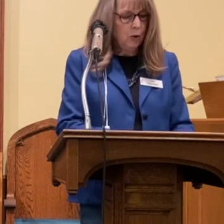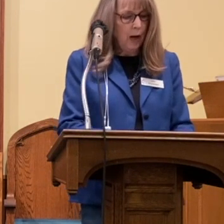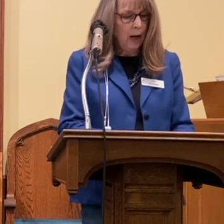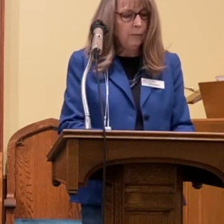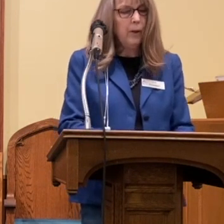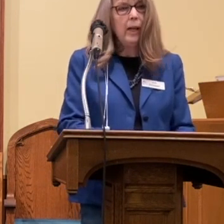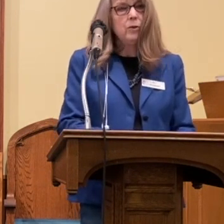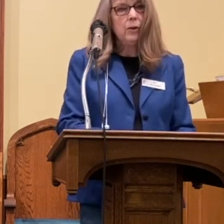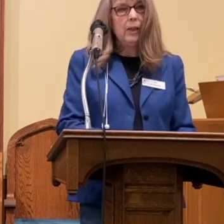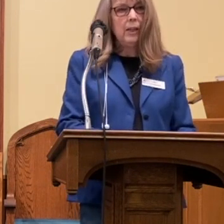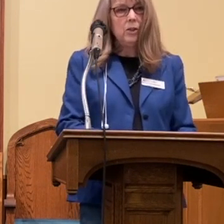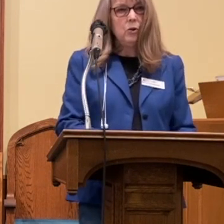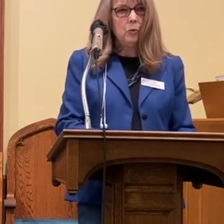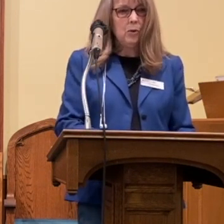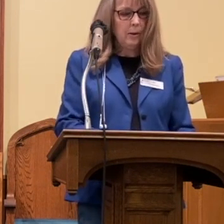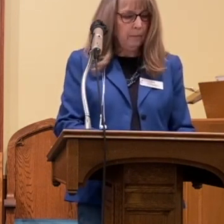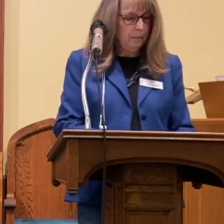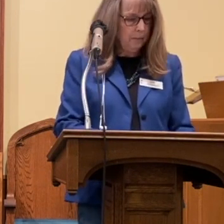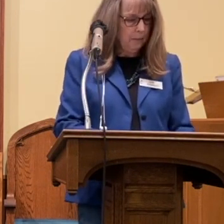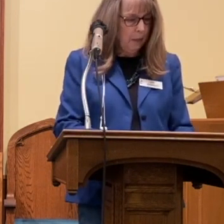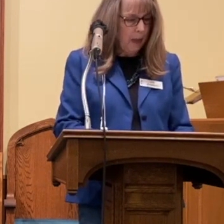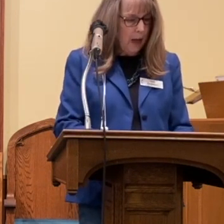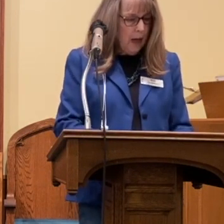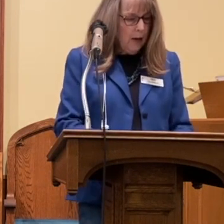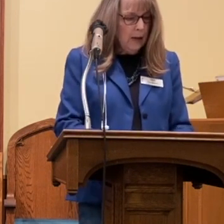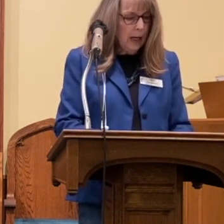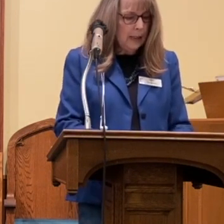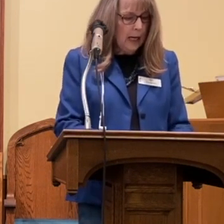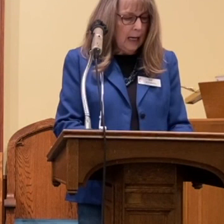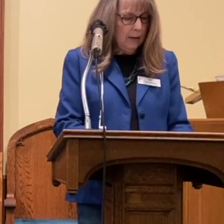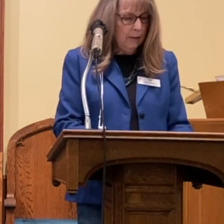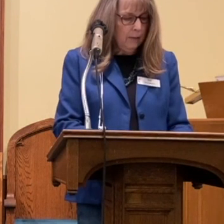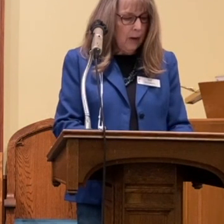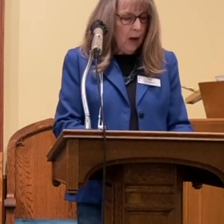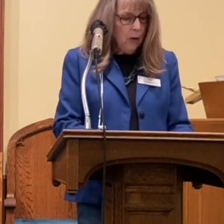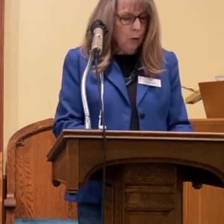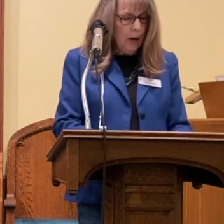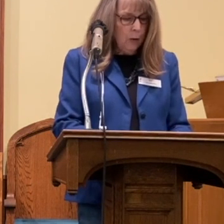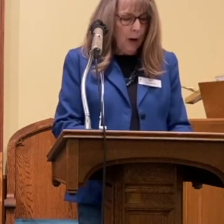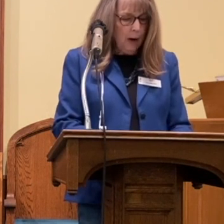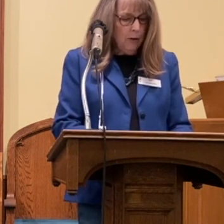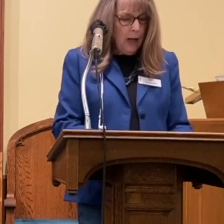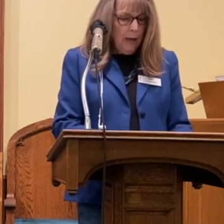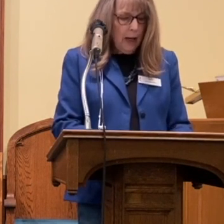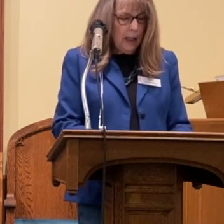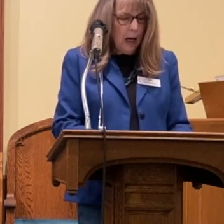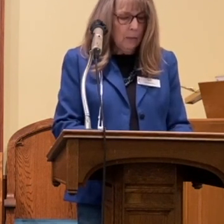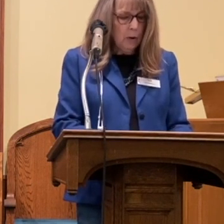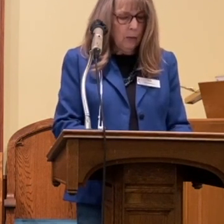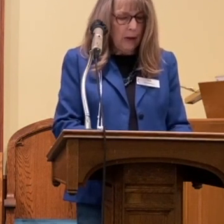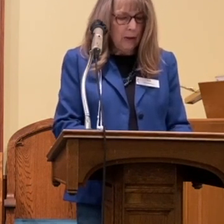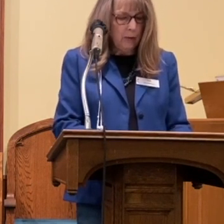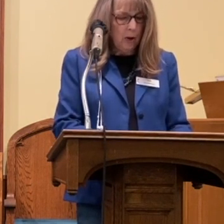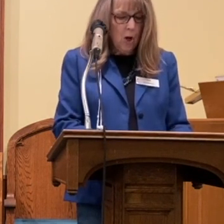Jesus' triumphal entry into Jerusalem. The next day, the great crowd that had